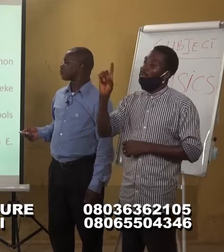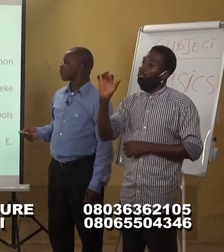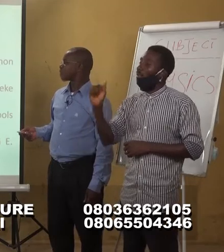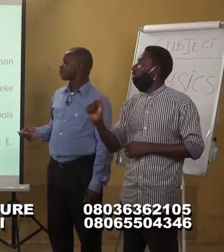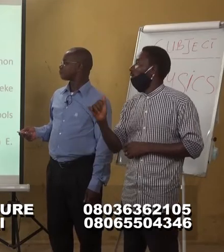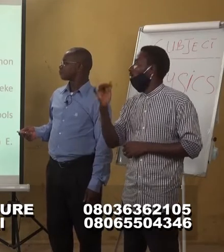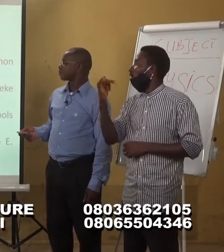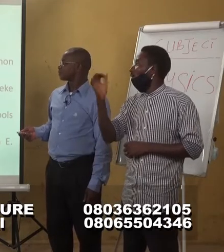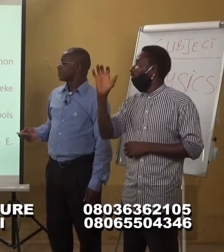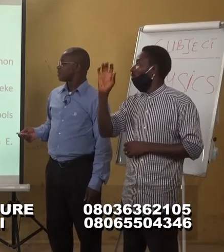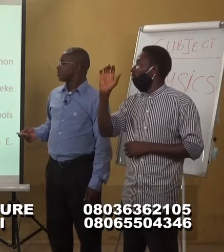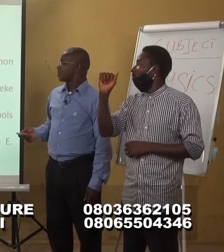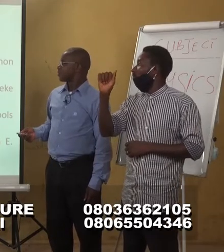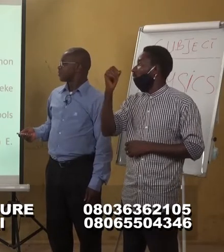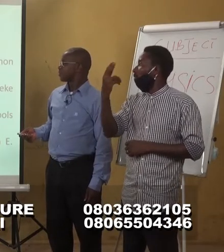Yako.